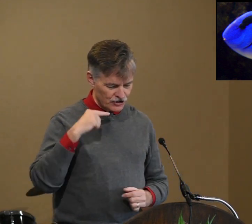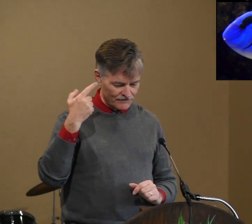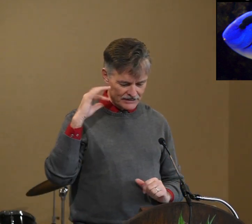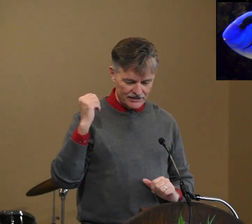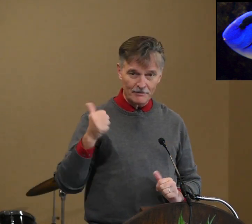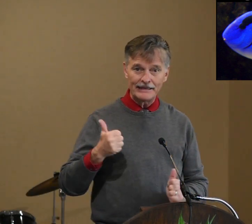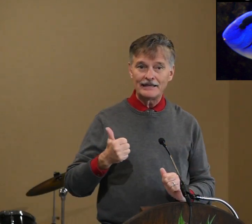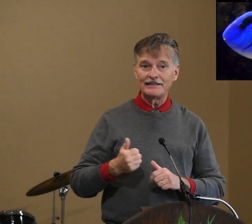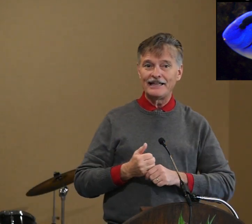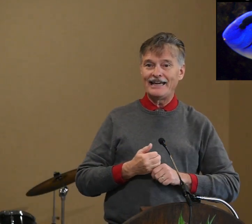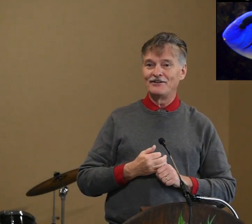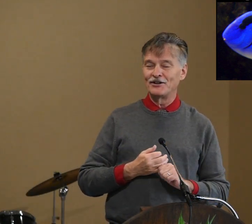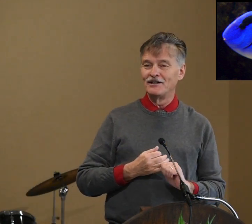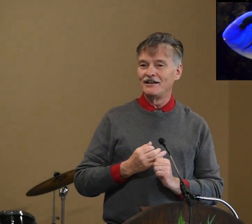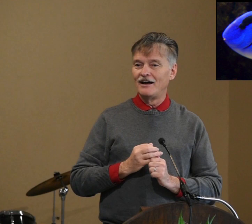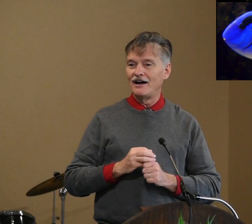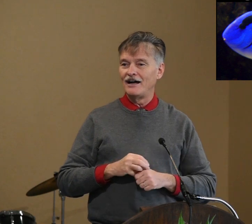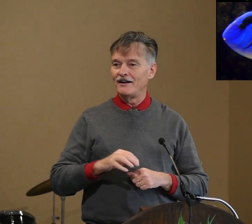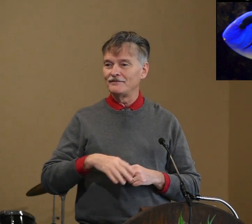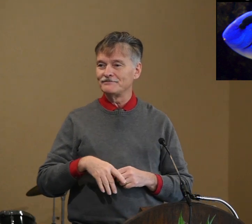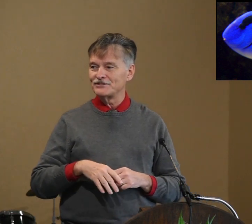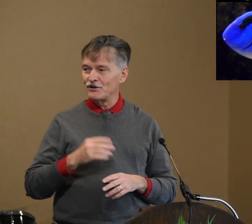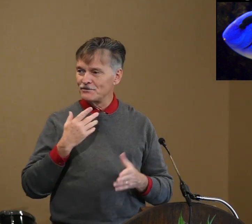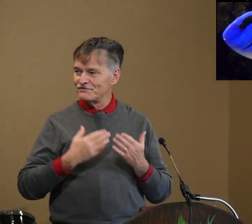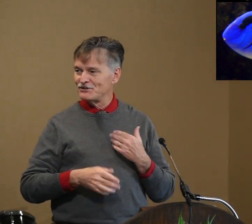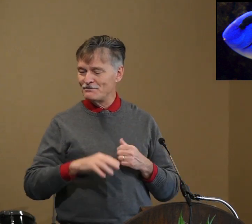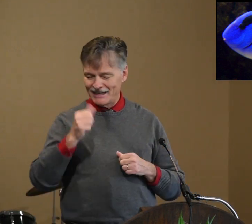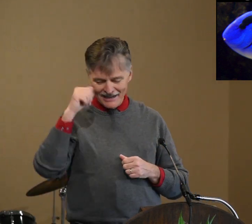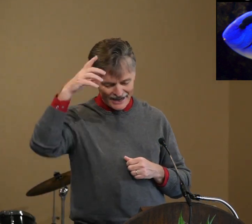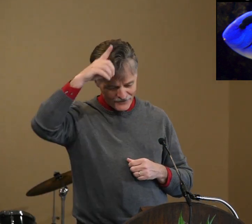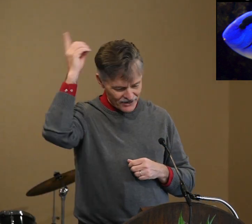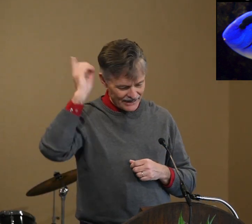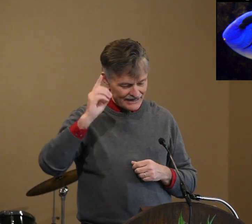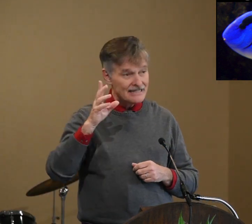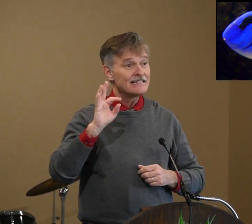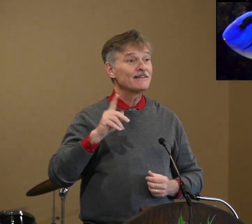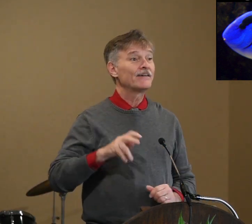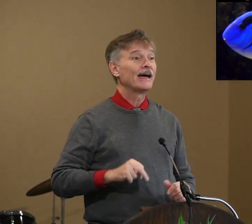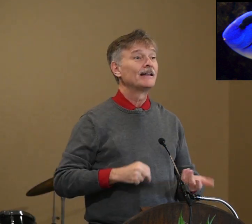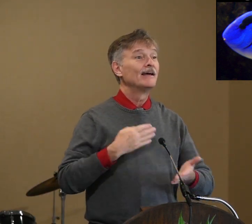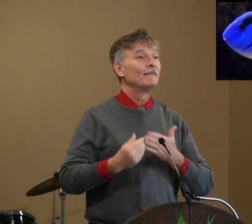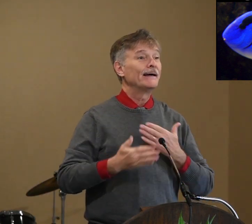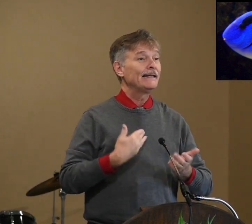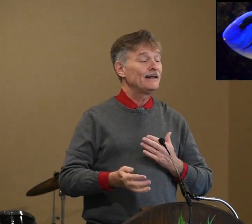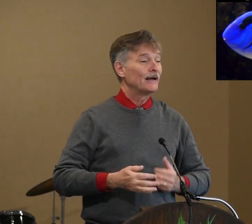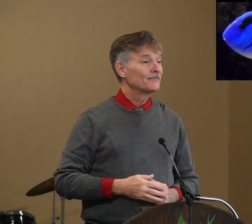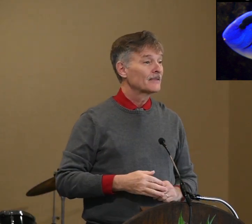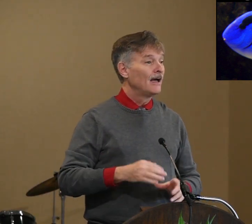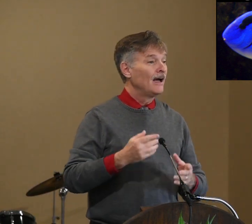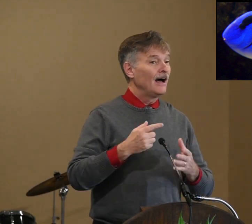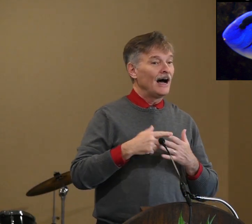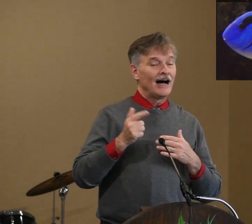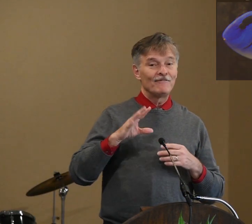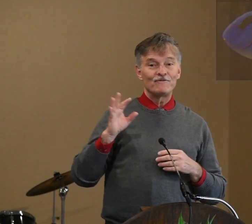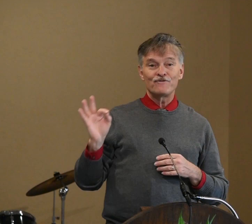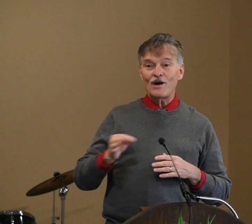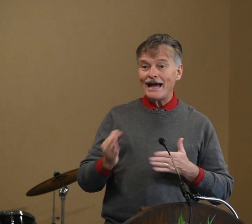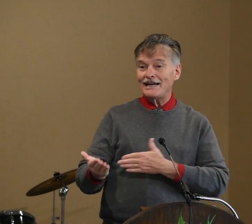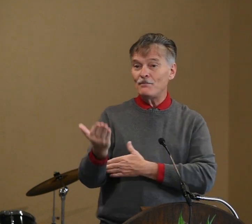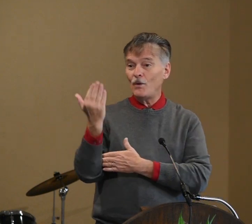have to tell me later. So you may not if you're not a Disney fan. But anyway, Friday